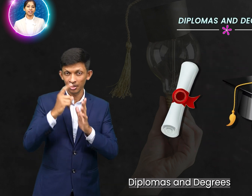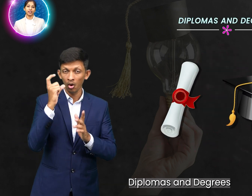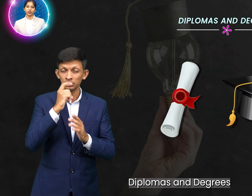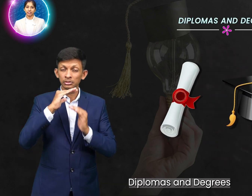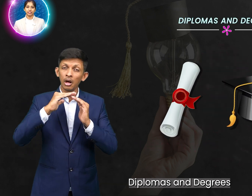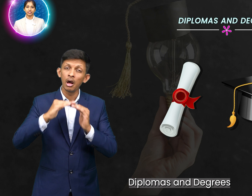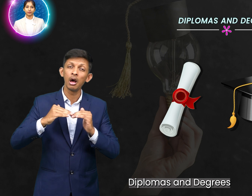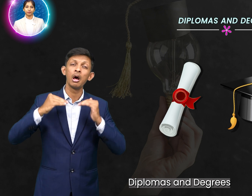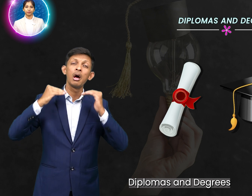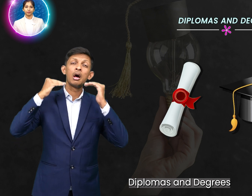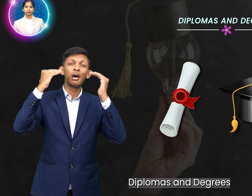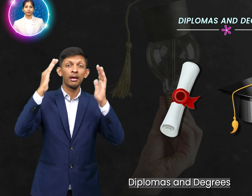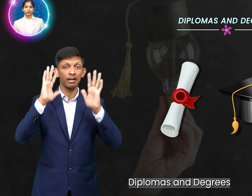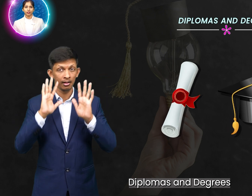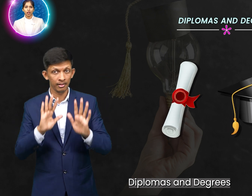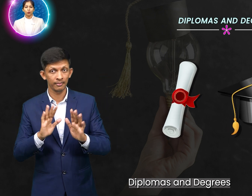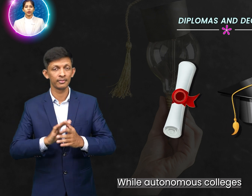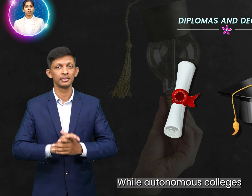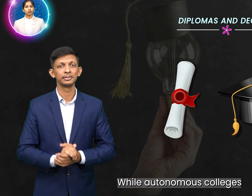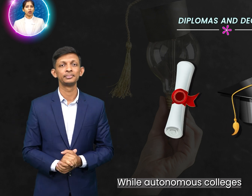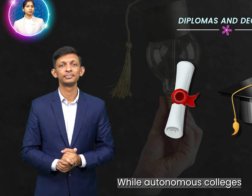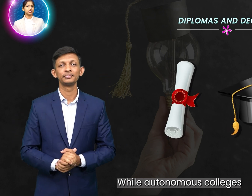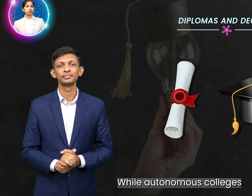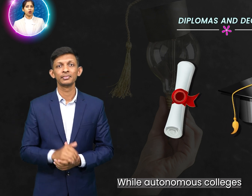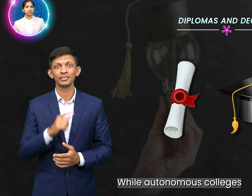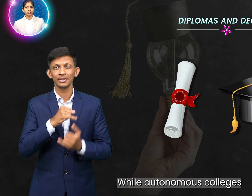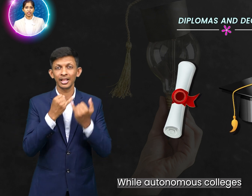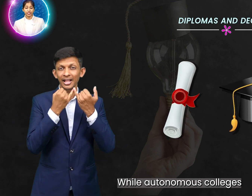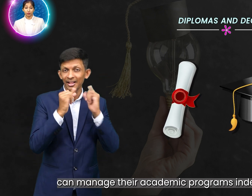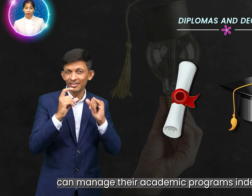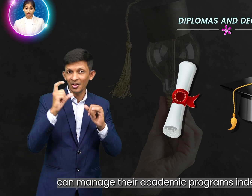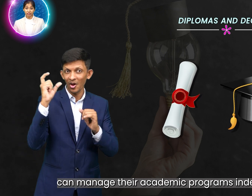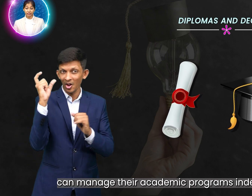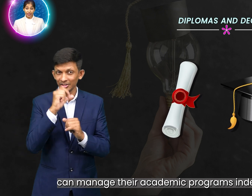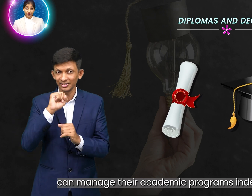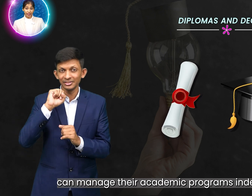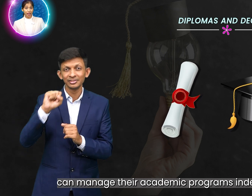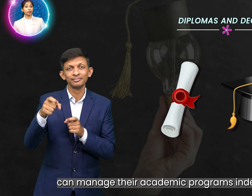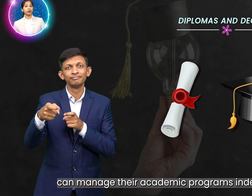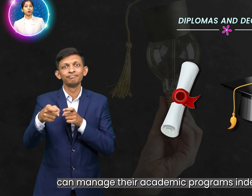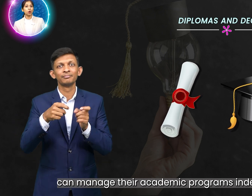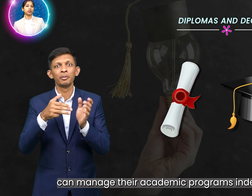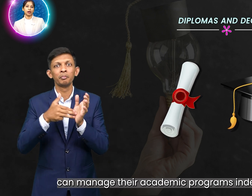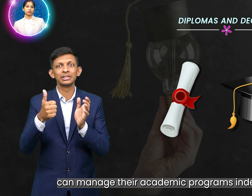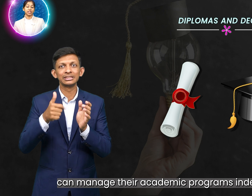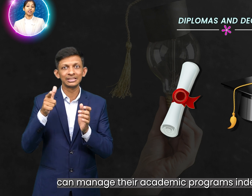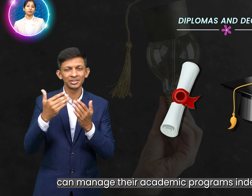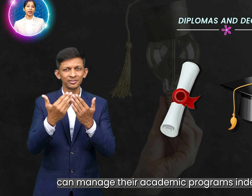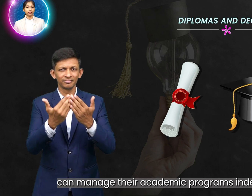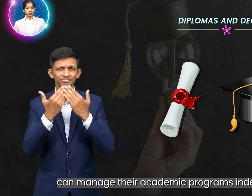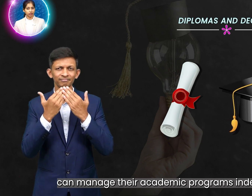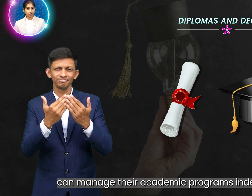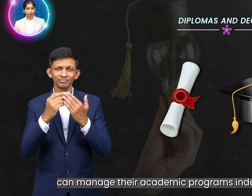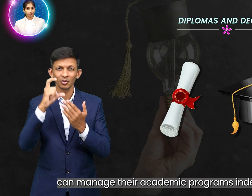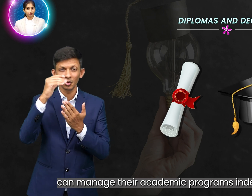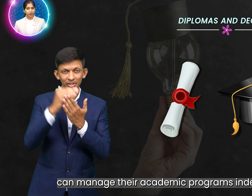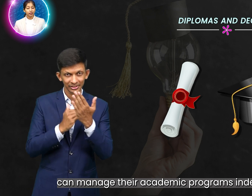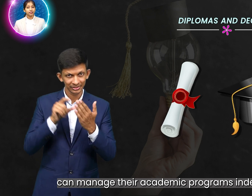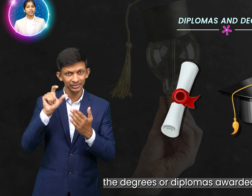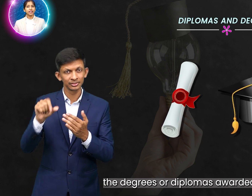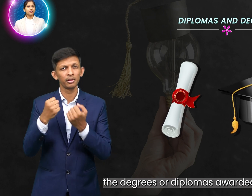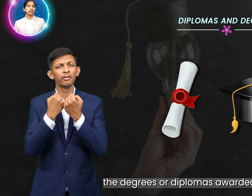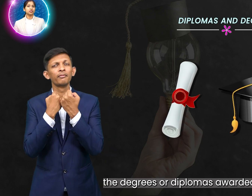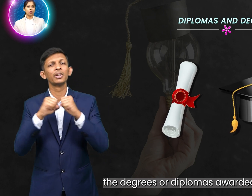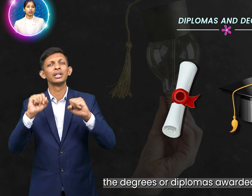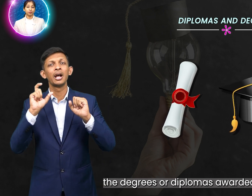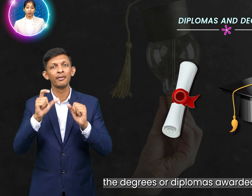Diplomas and degrees. While autonomous colleges can manage their academic programs independently,